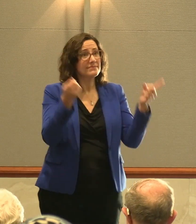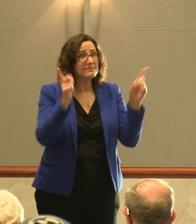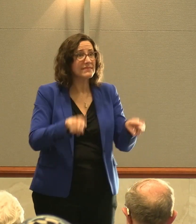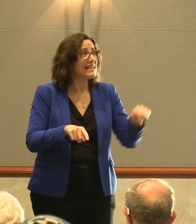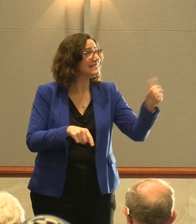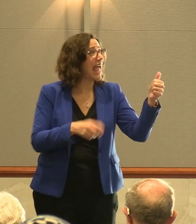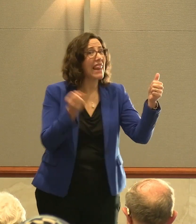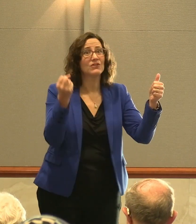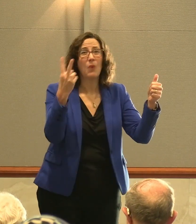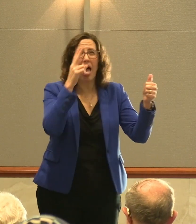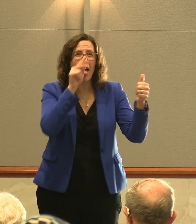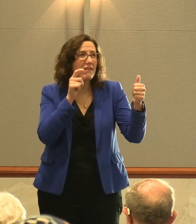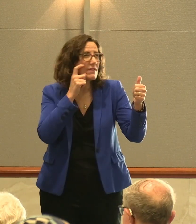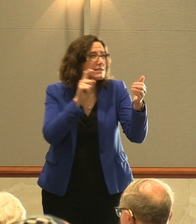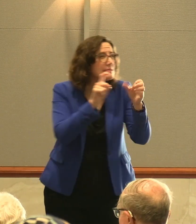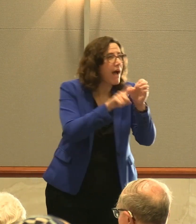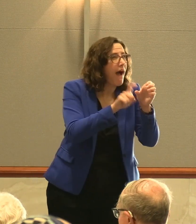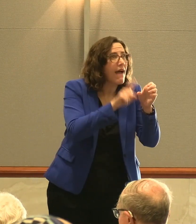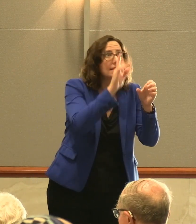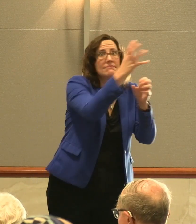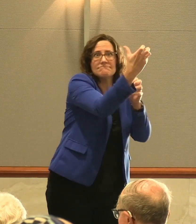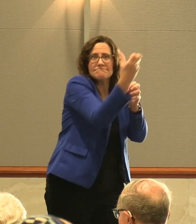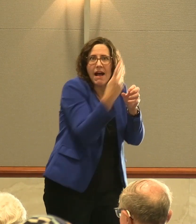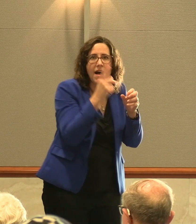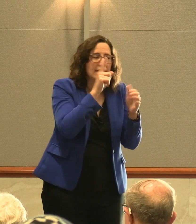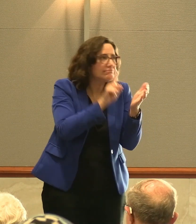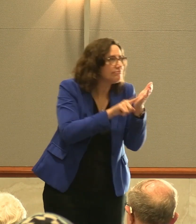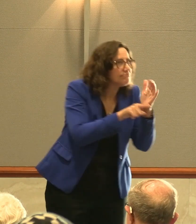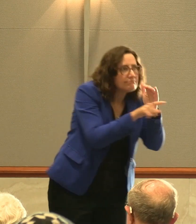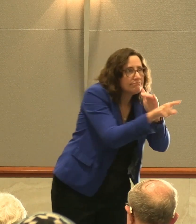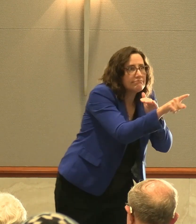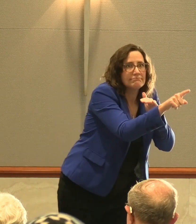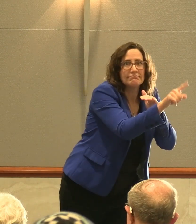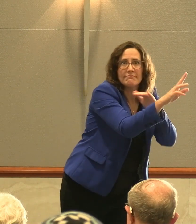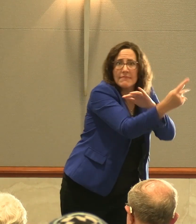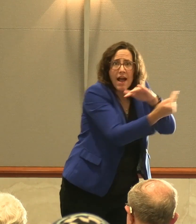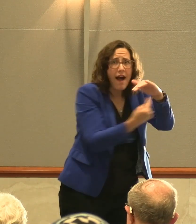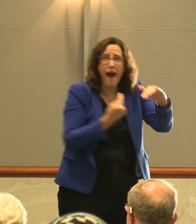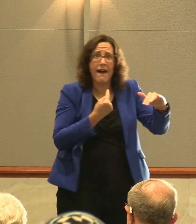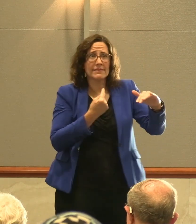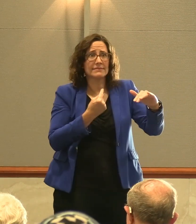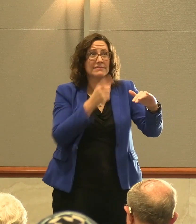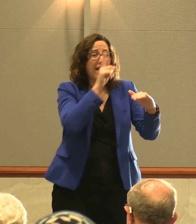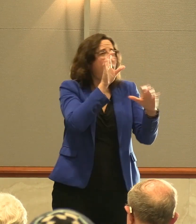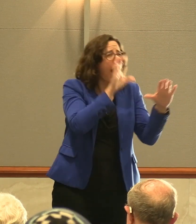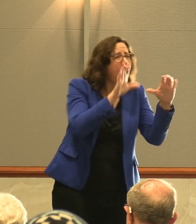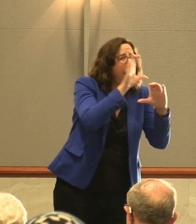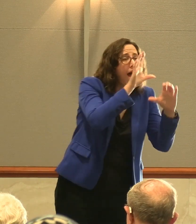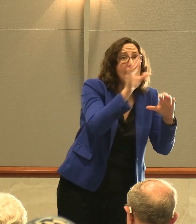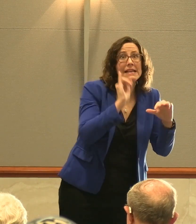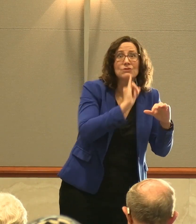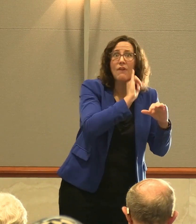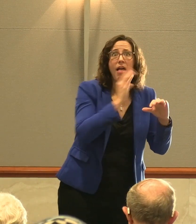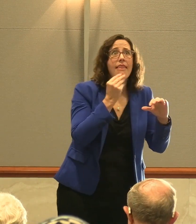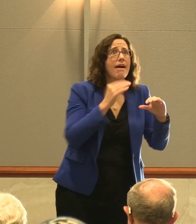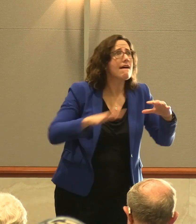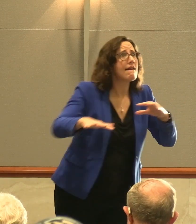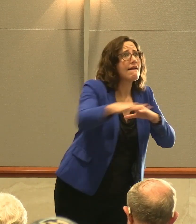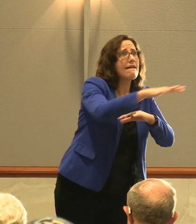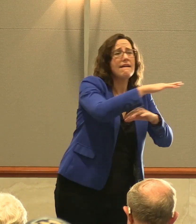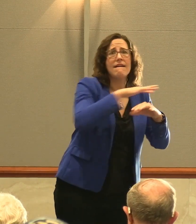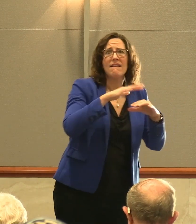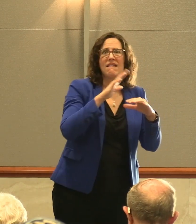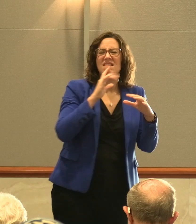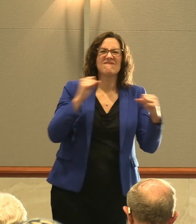12 spies, returned from their clandestine operation exploring the land of Israel, they share